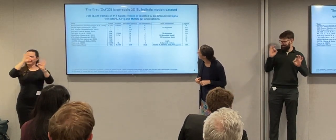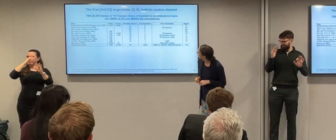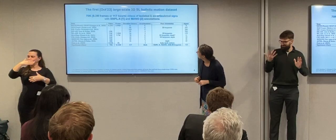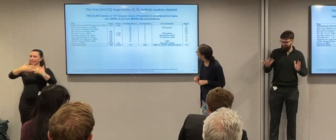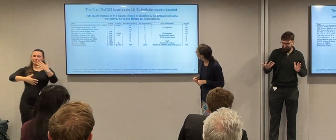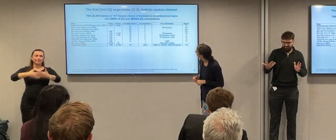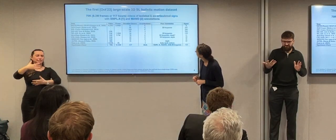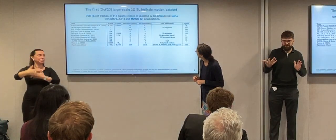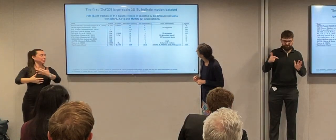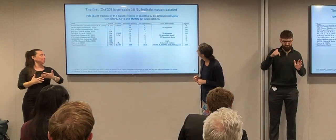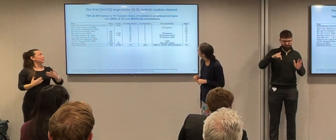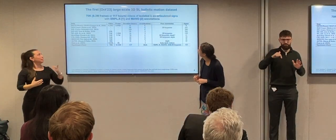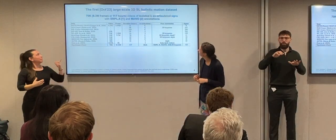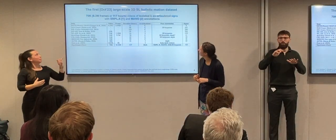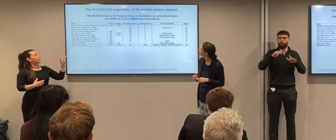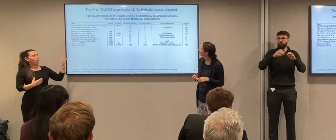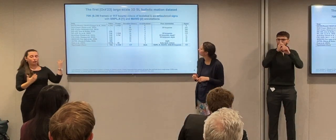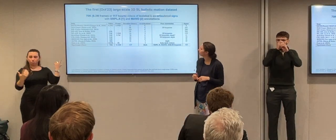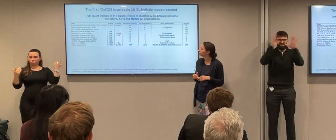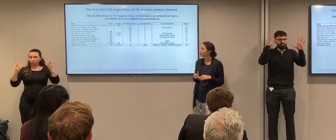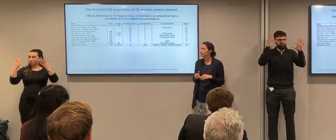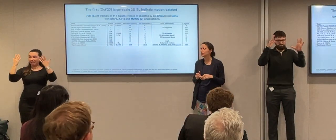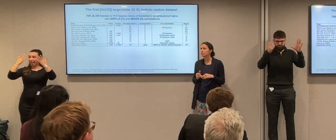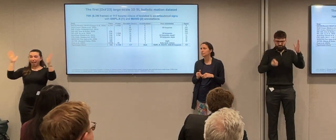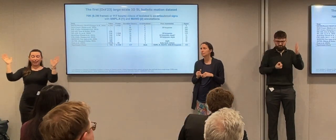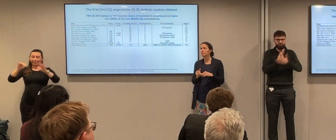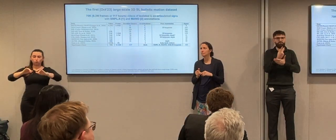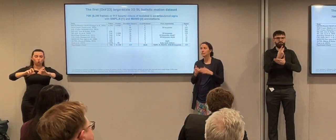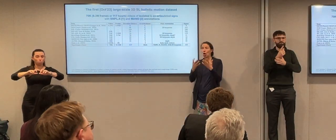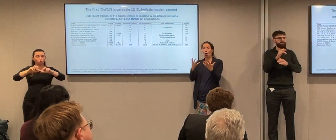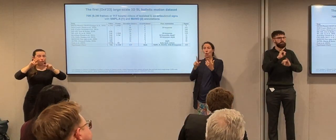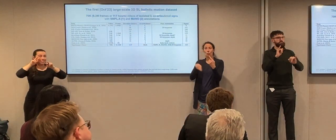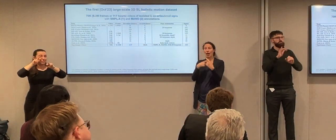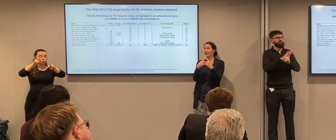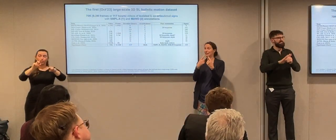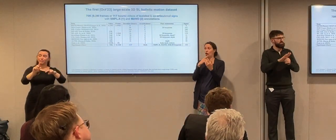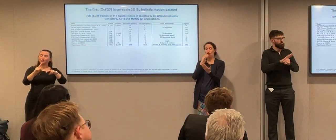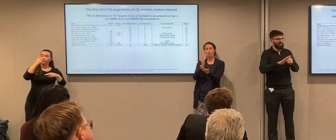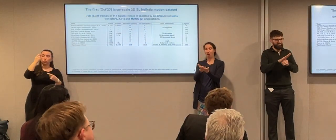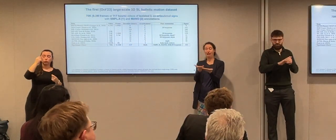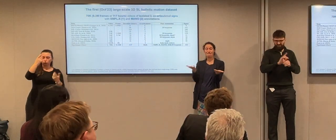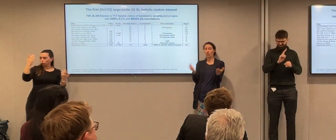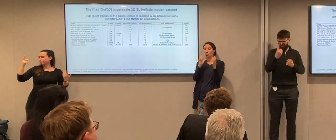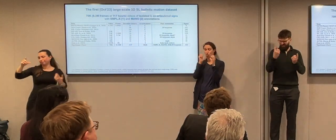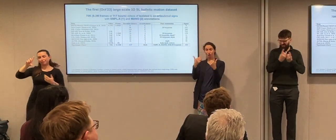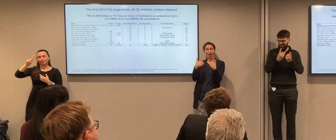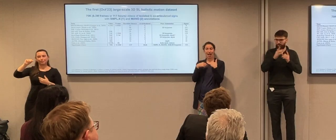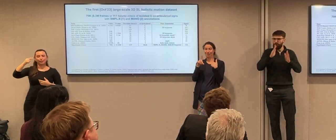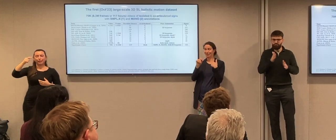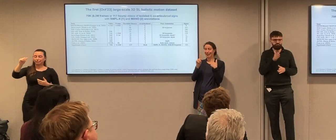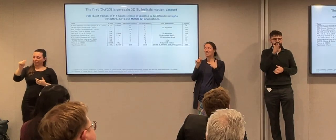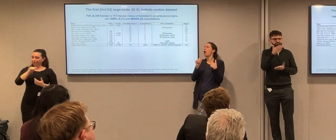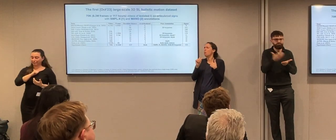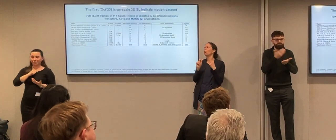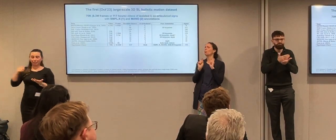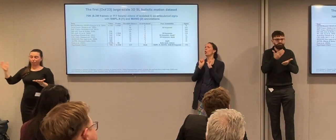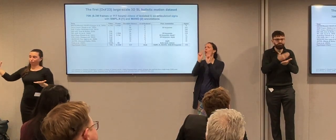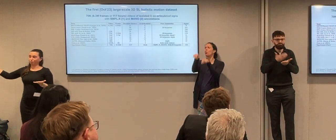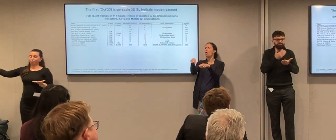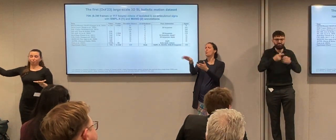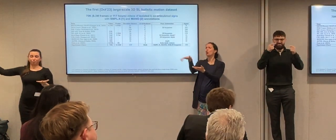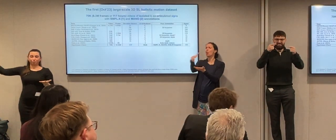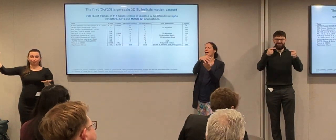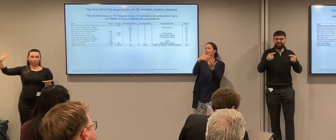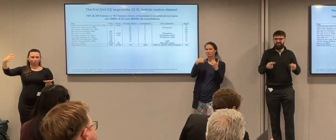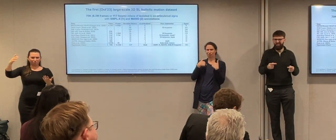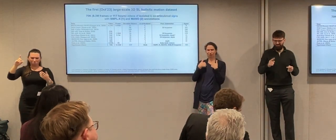in computer vision, when you face such a situation, the first thing to do is to go and collect this data yourself. We don't know how to collect